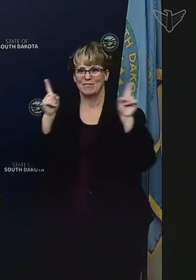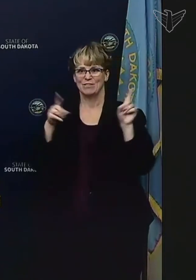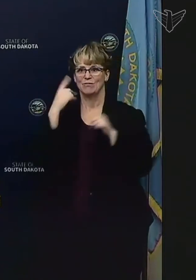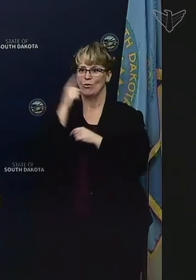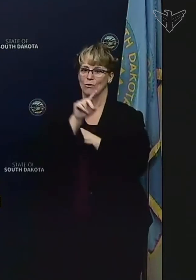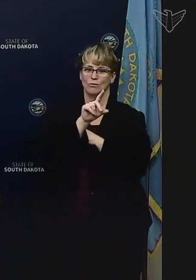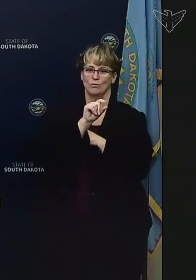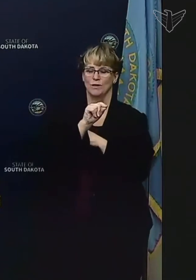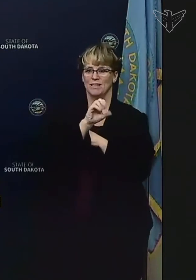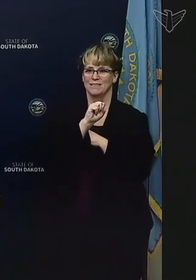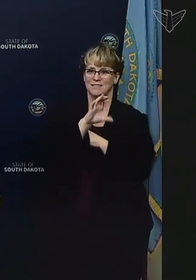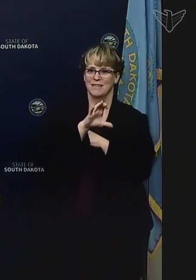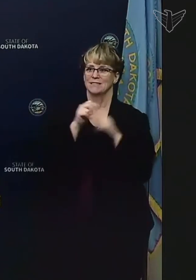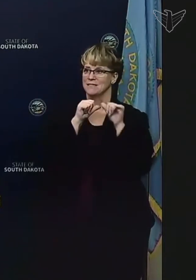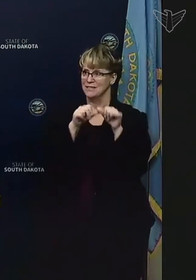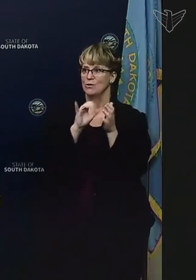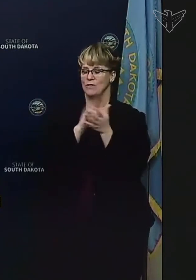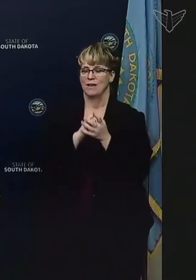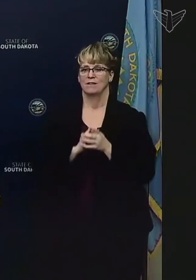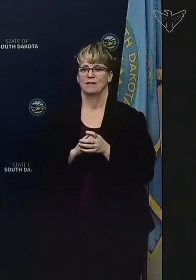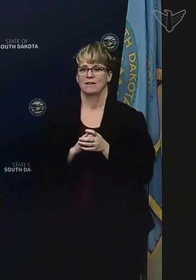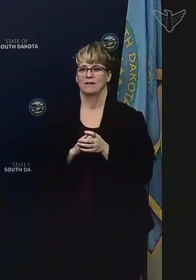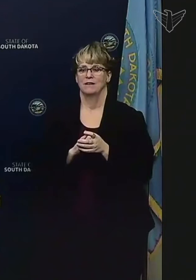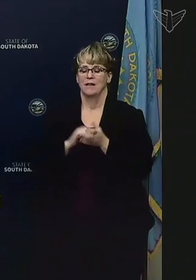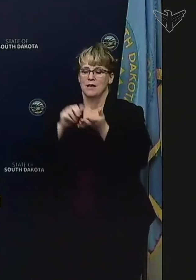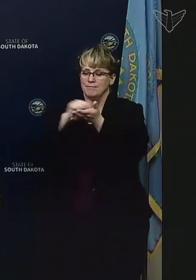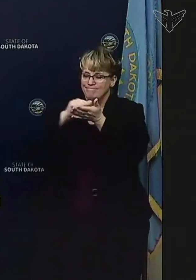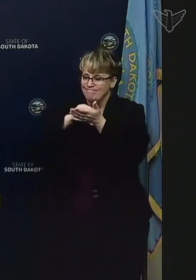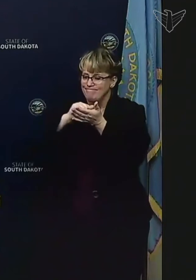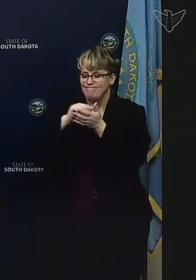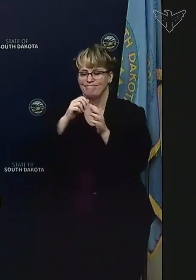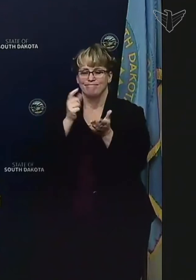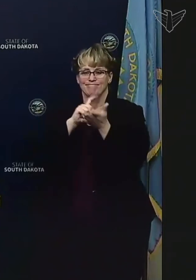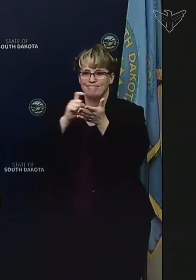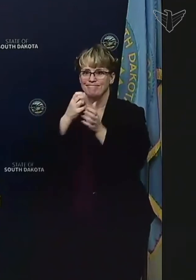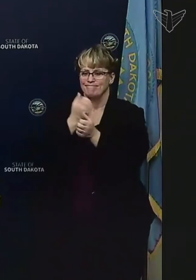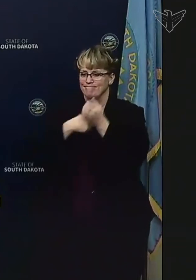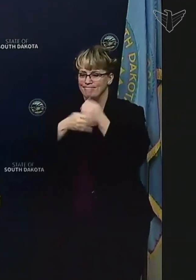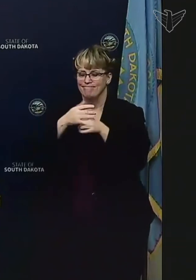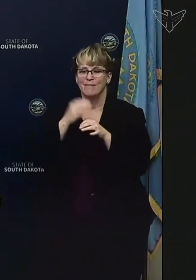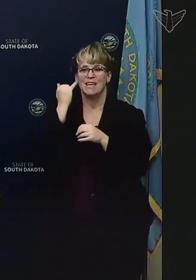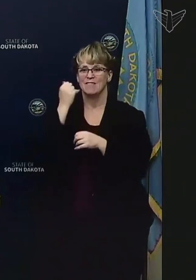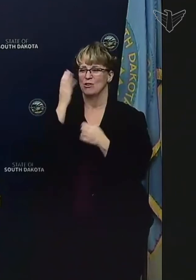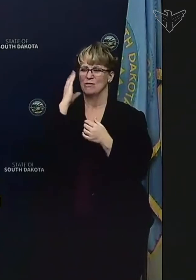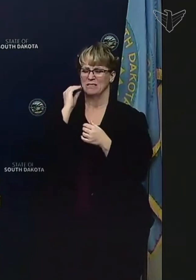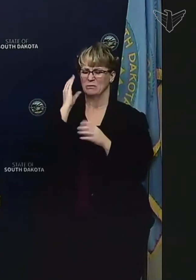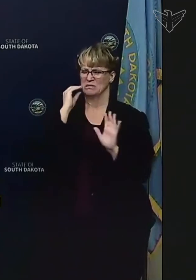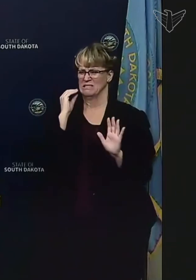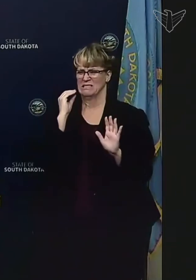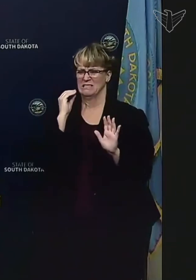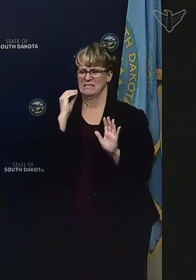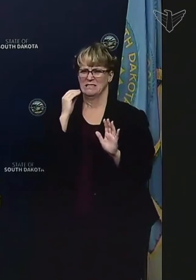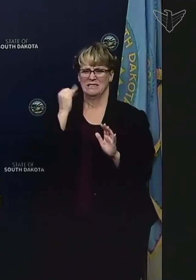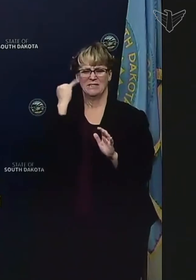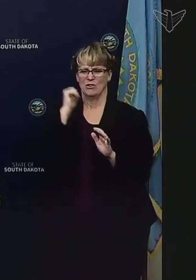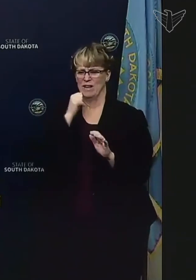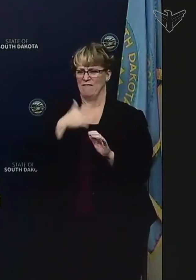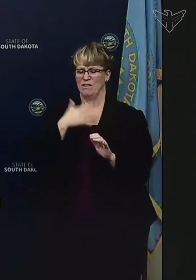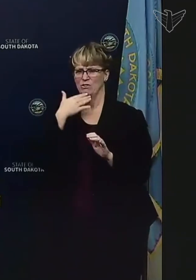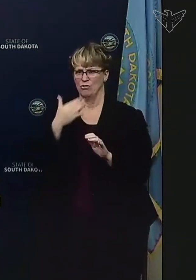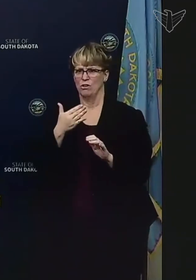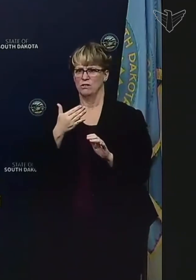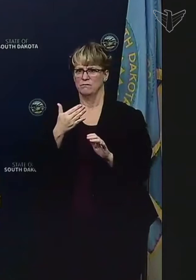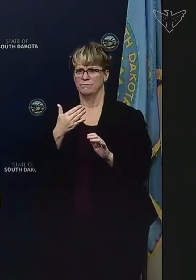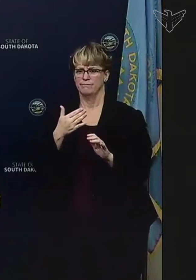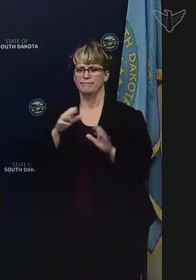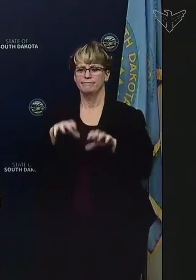20 seconds and continue to do that. Use good hygiene and make sure that if you're experiencing symptoms that you take immediate action.